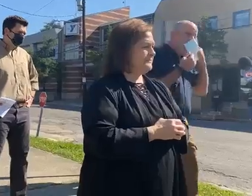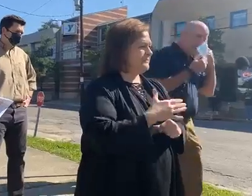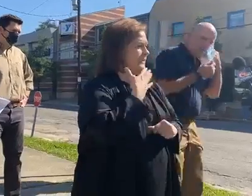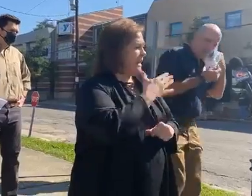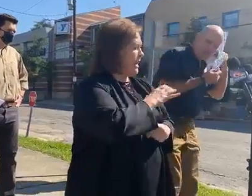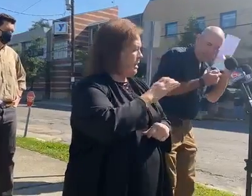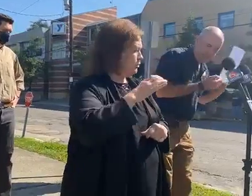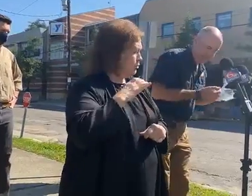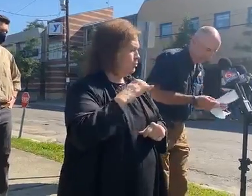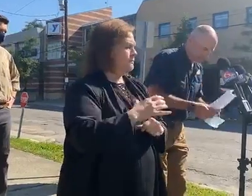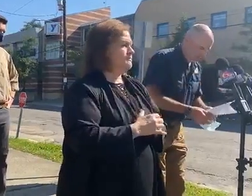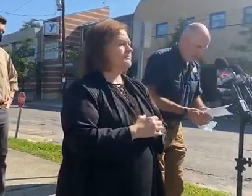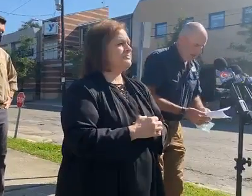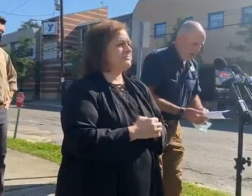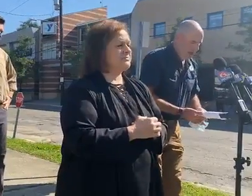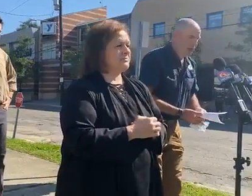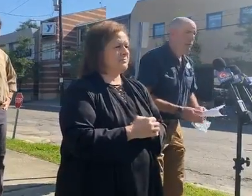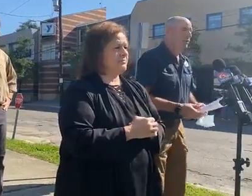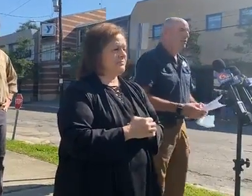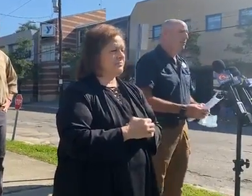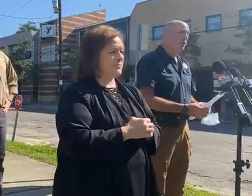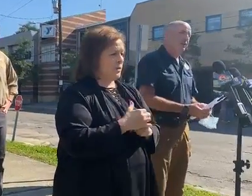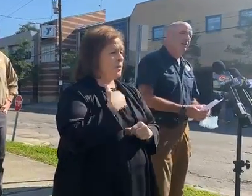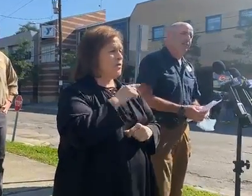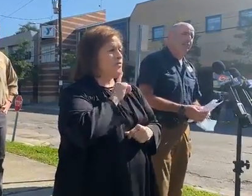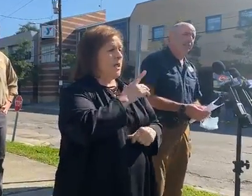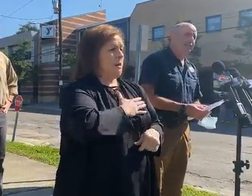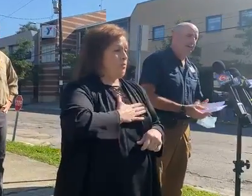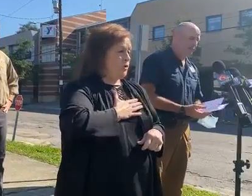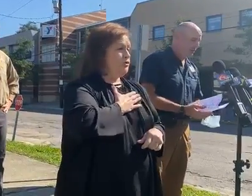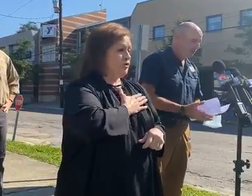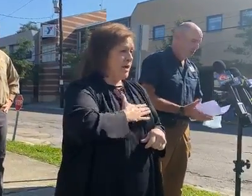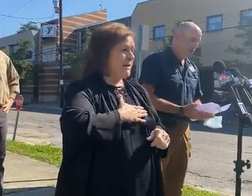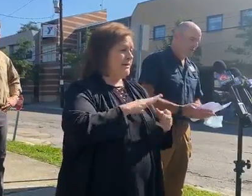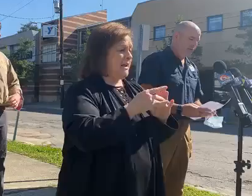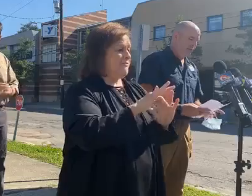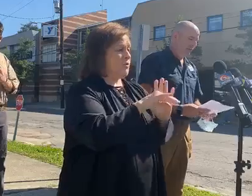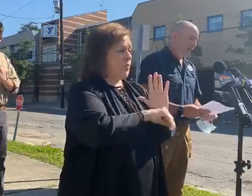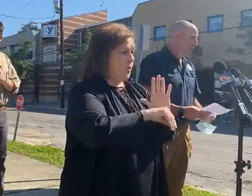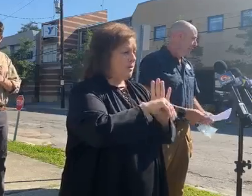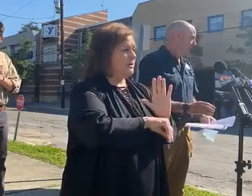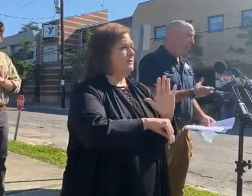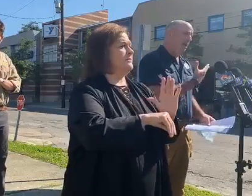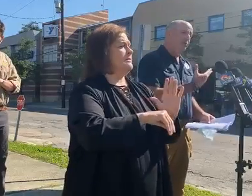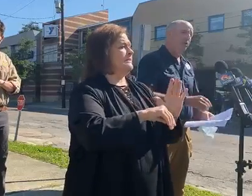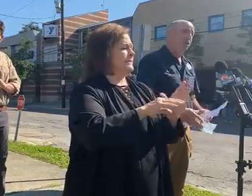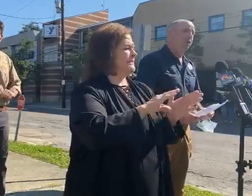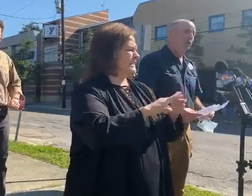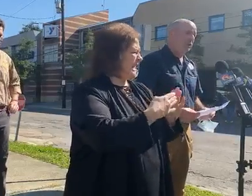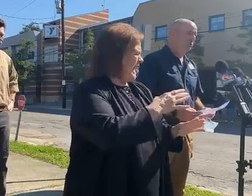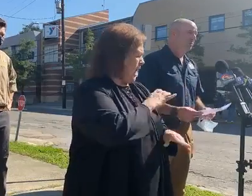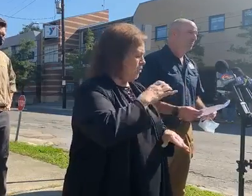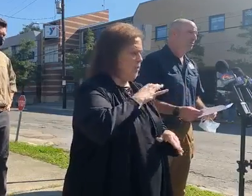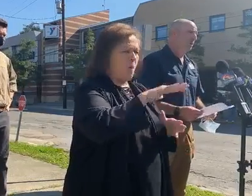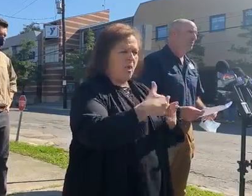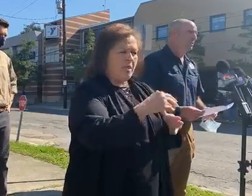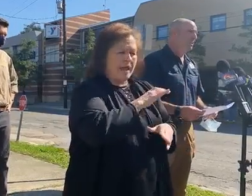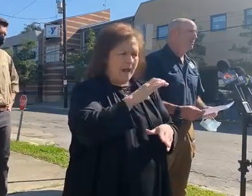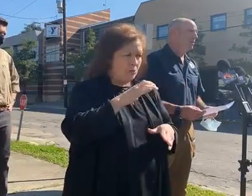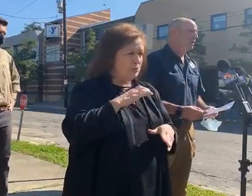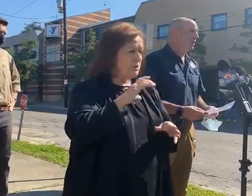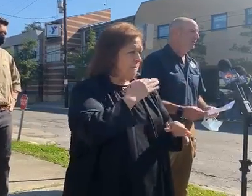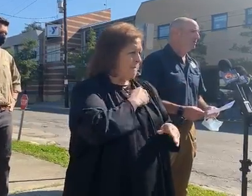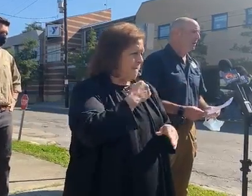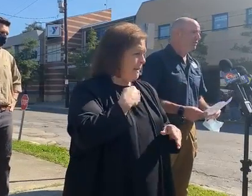Thank you, Council Member. And we really do appreciate, obviously, City of New Orleans, City Council, all of our council members are out